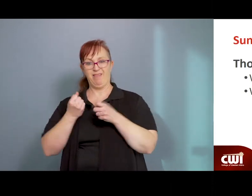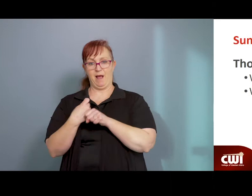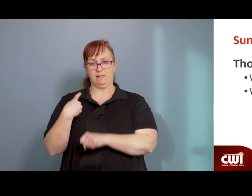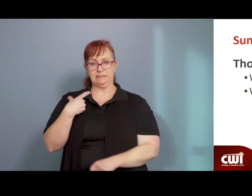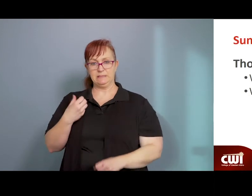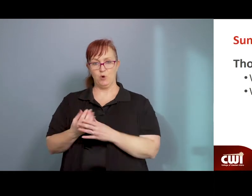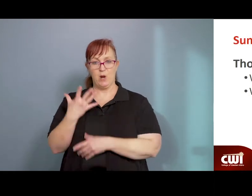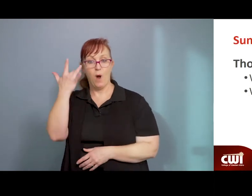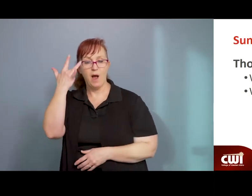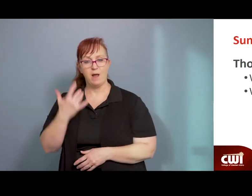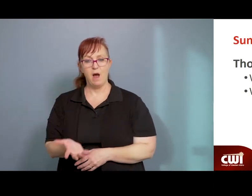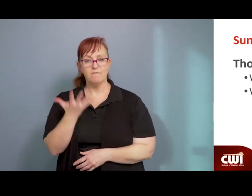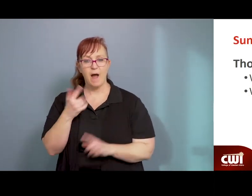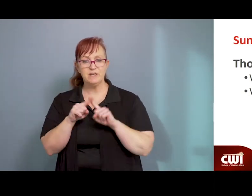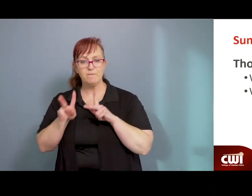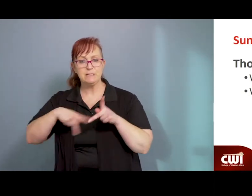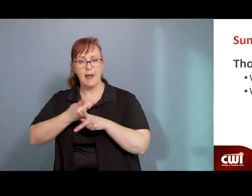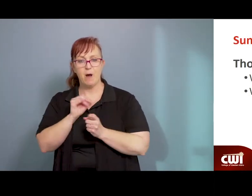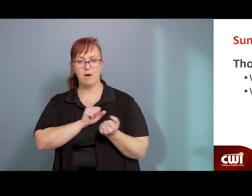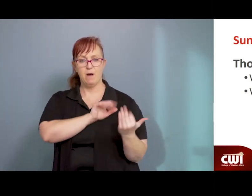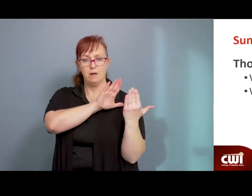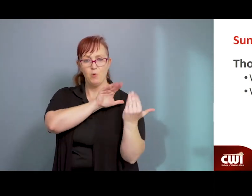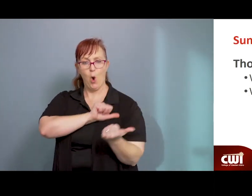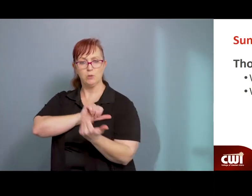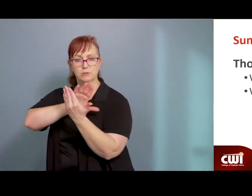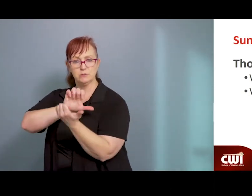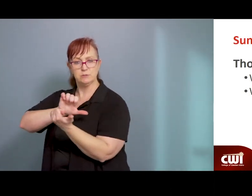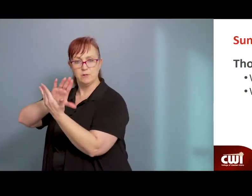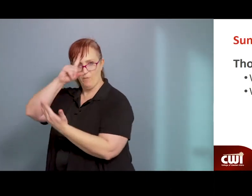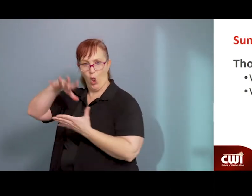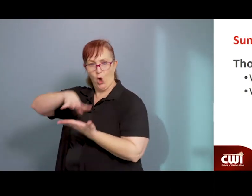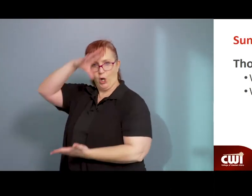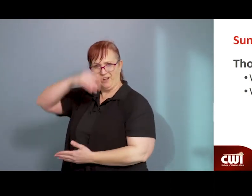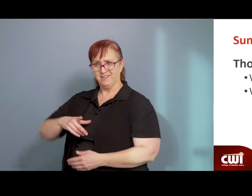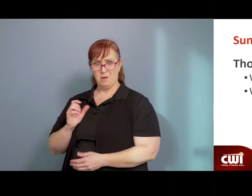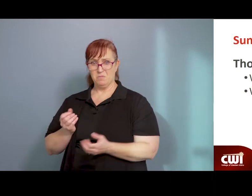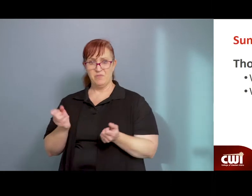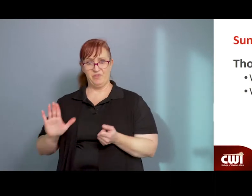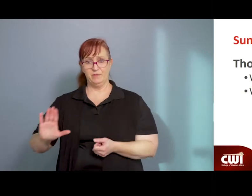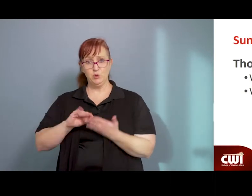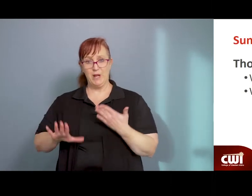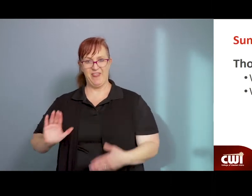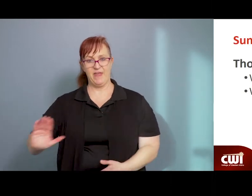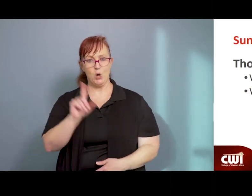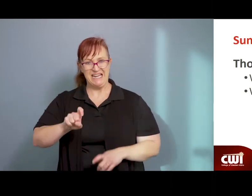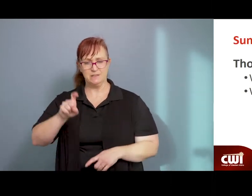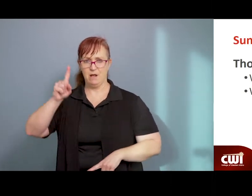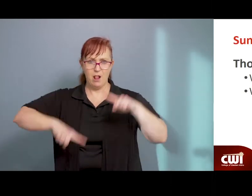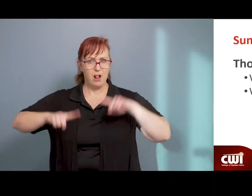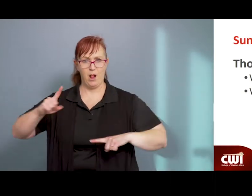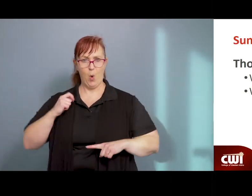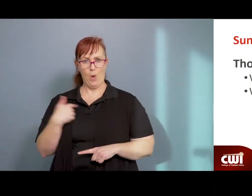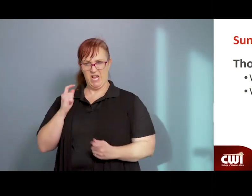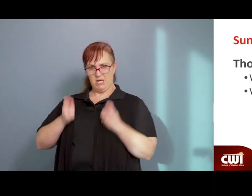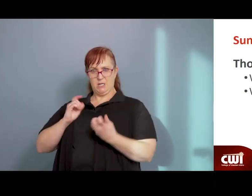5 modalities that met the needs of our students and enabled many of them to continue on. And I know I'm citing